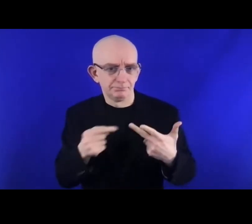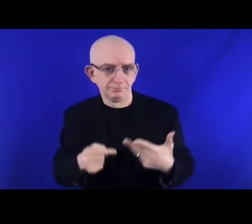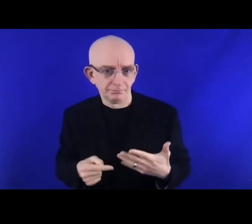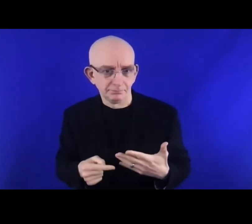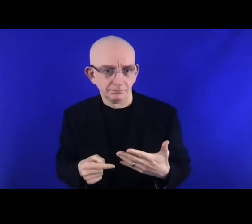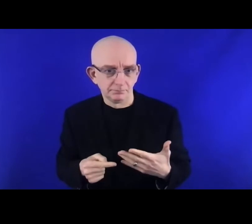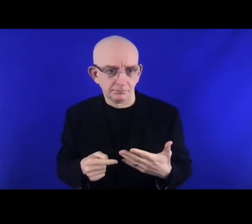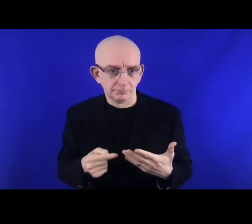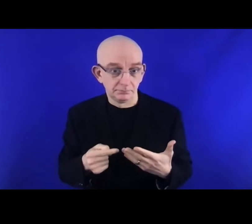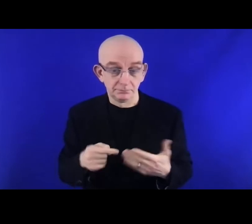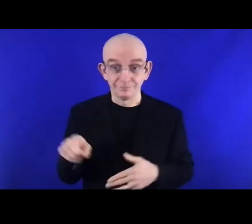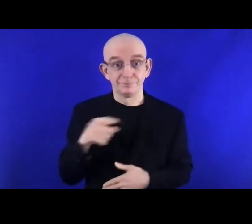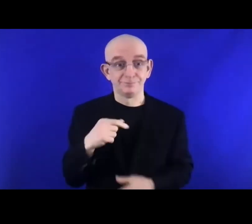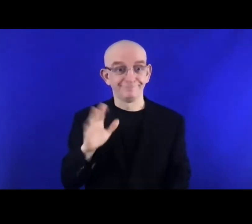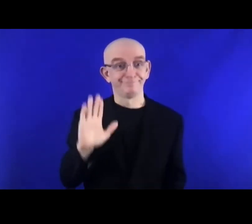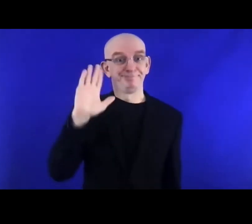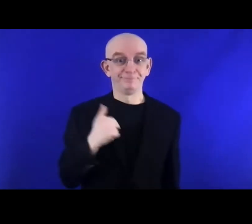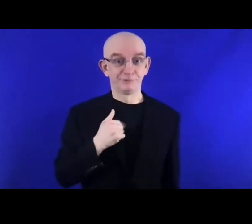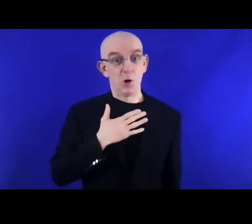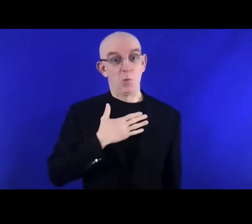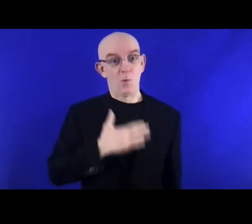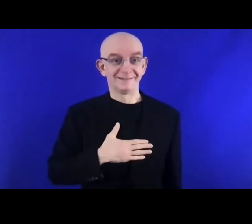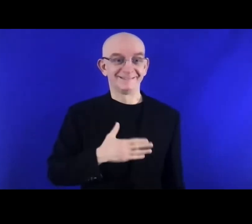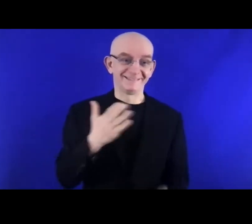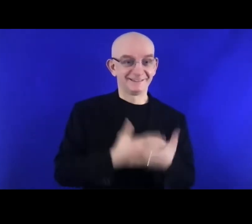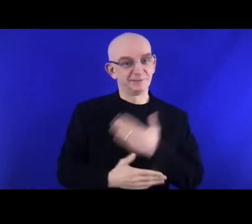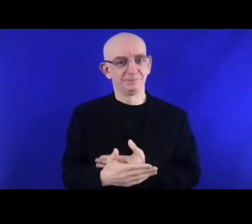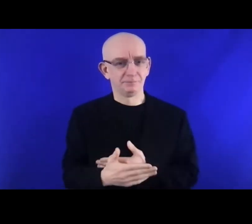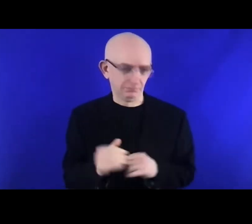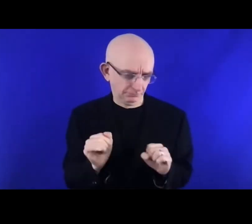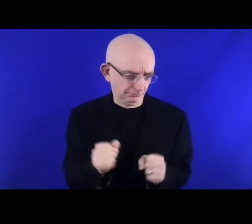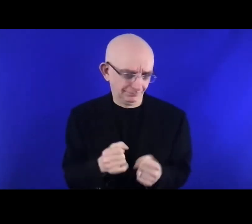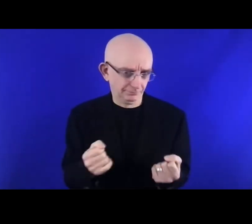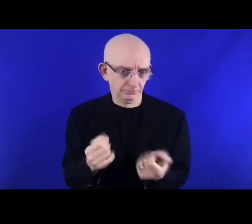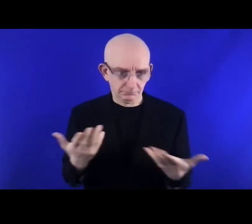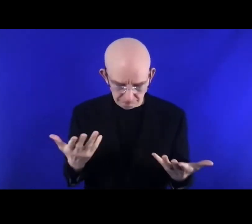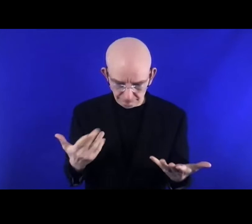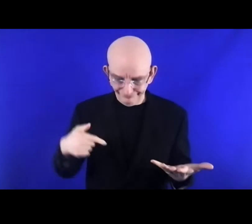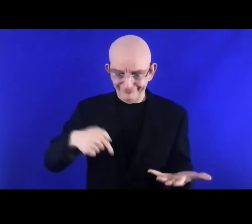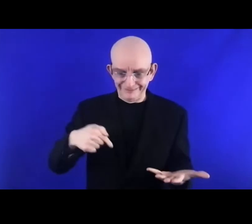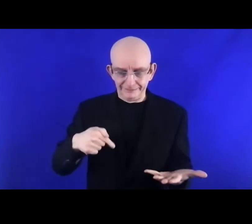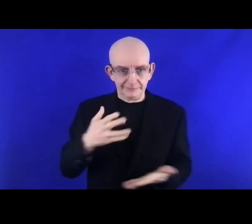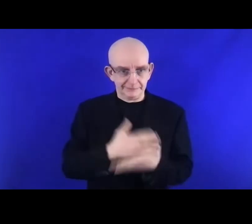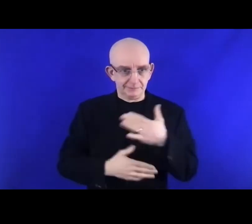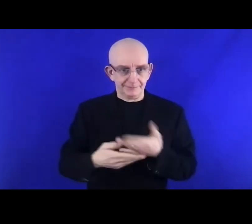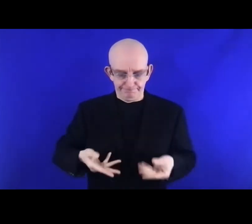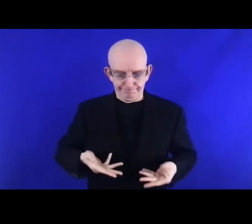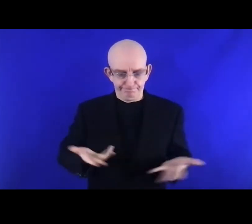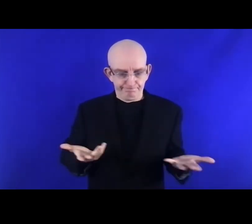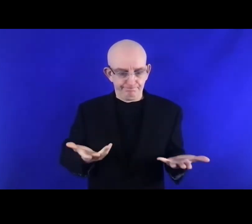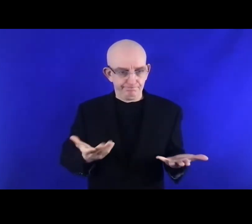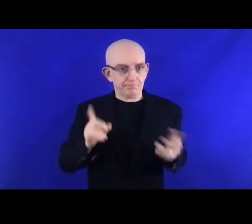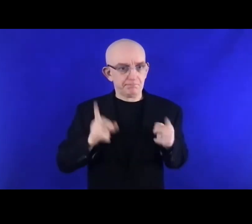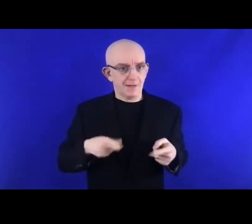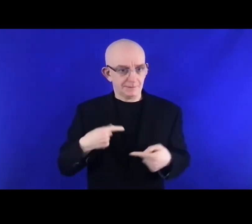And also the form that the way in the society we live is structured makes a difference in our quality of life,